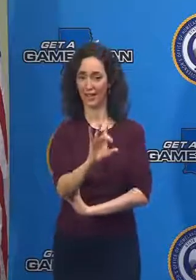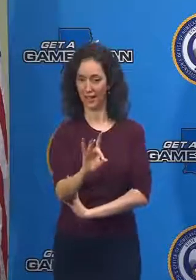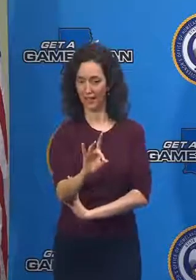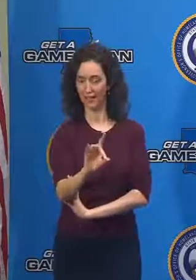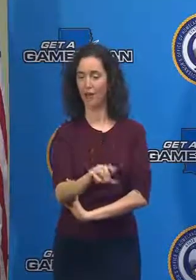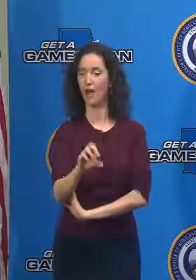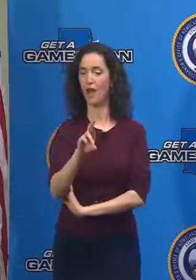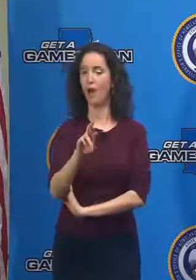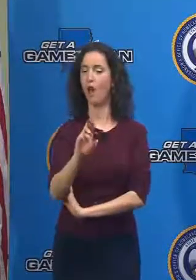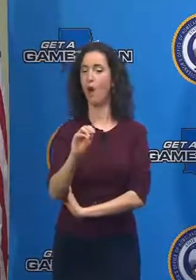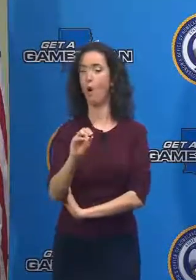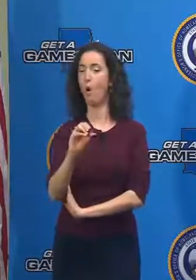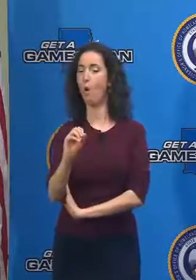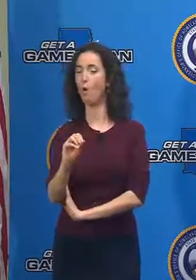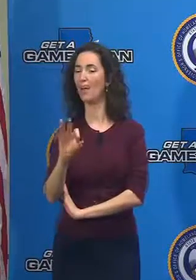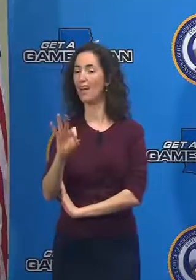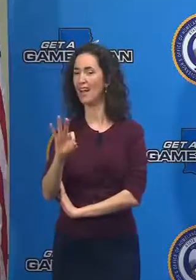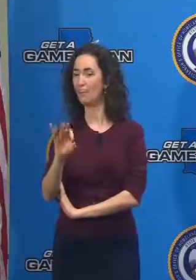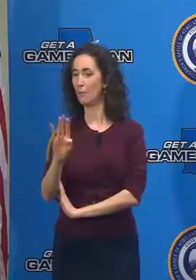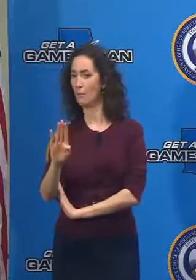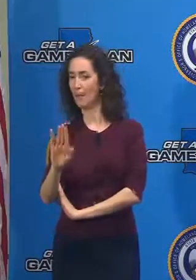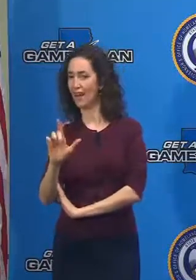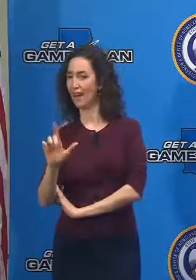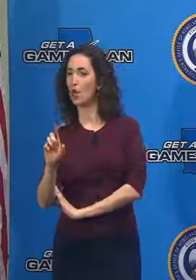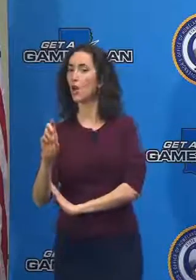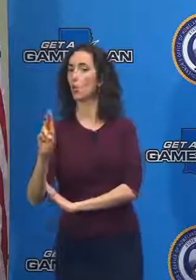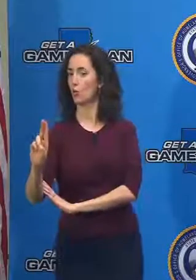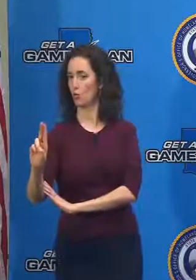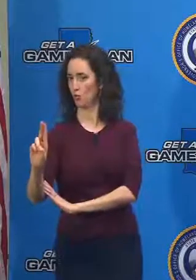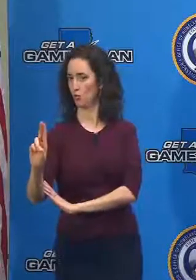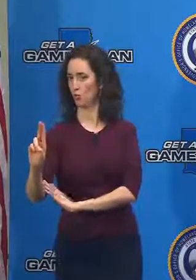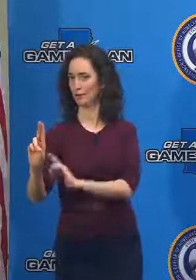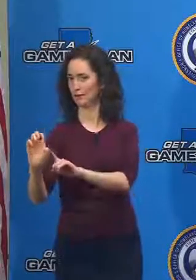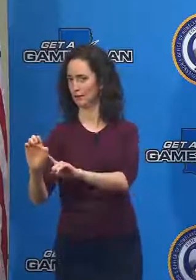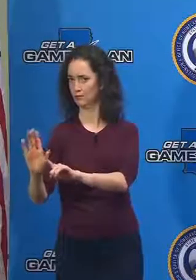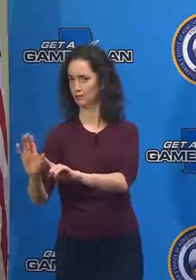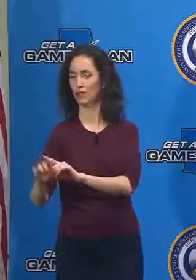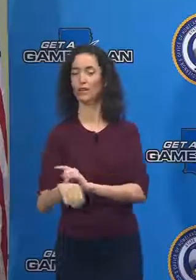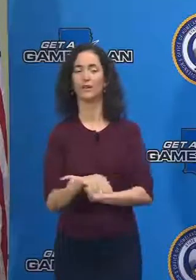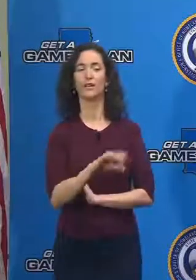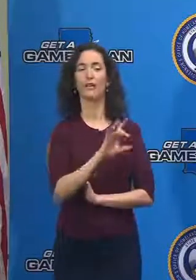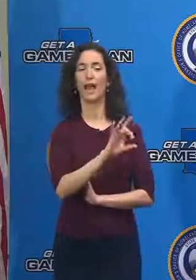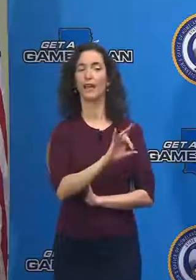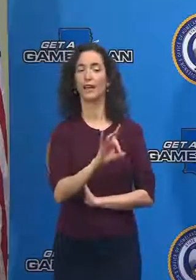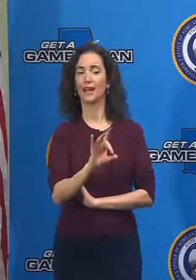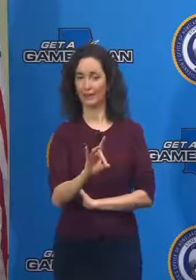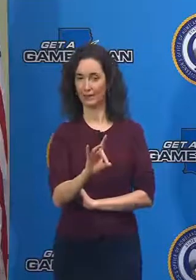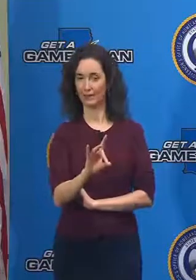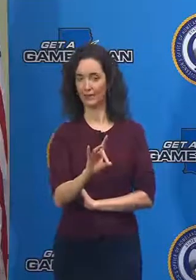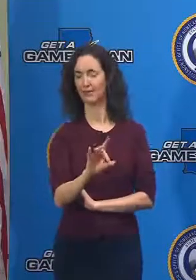1-888-ROOF-BLUE. There's no E on the end of blue. And that number is